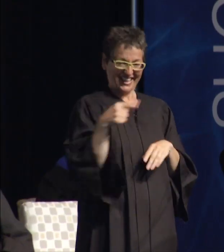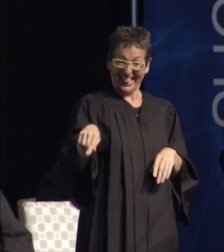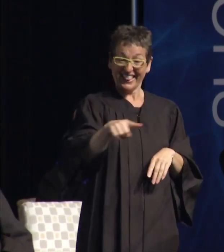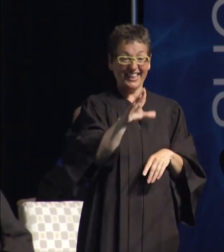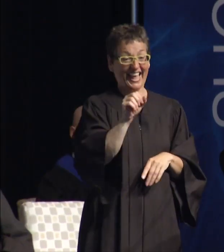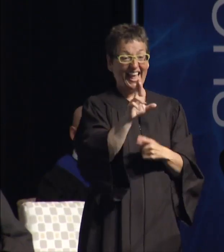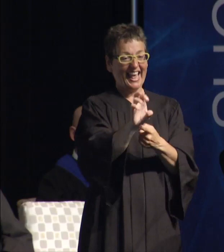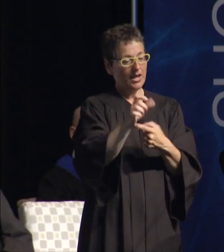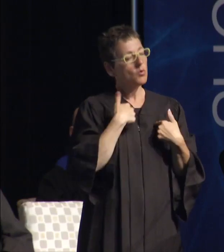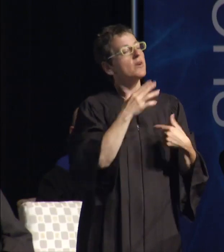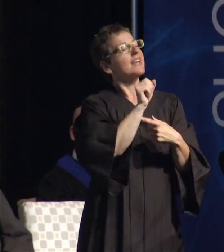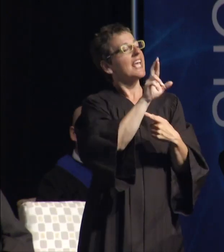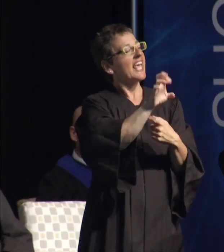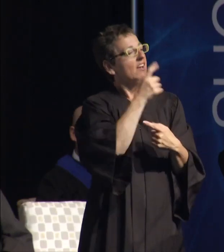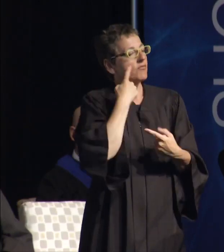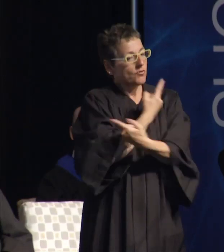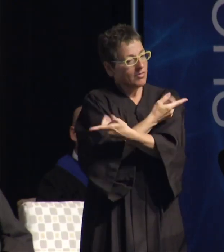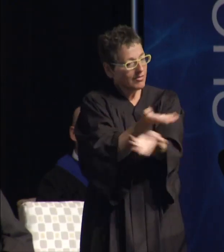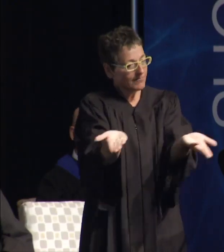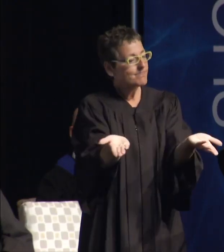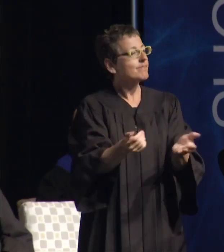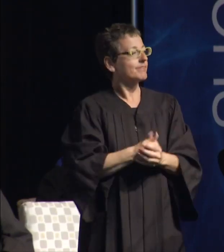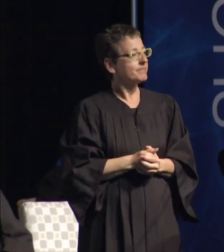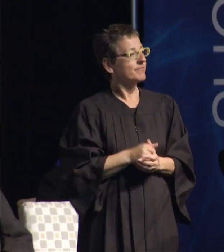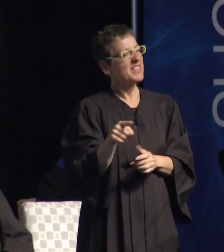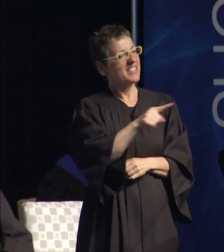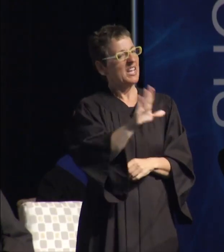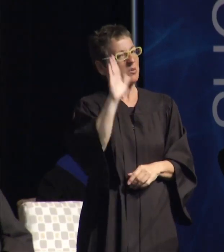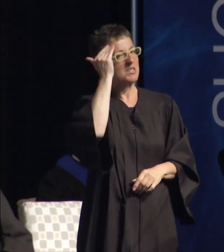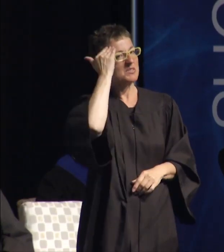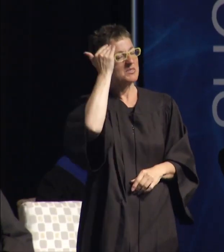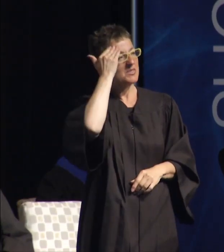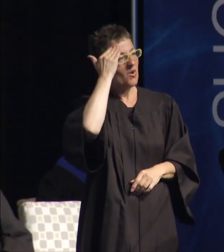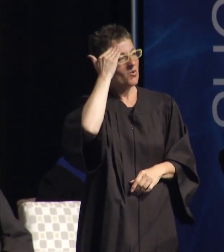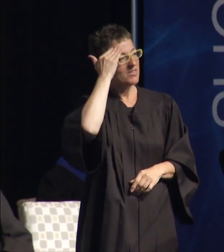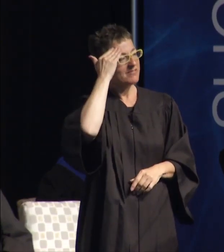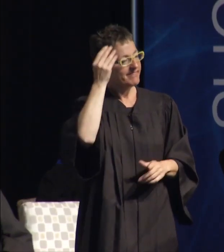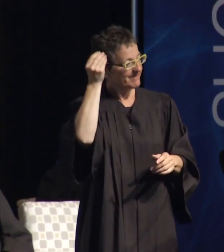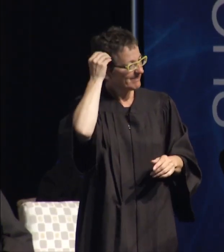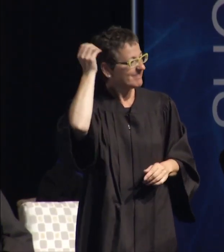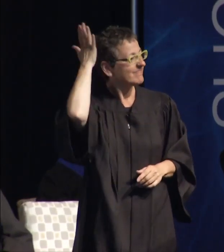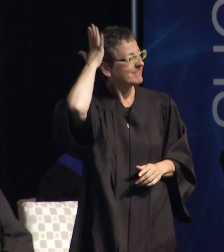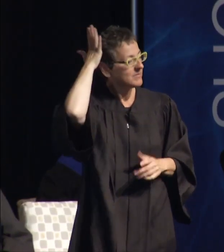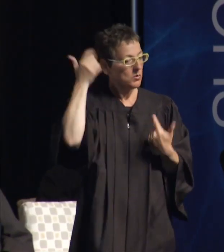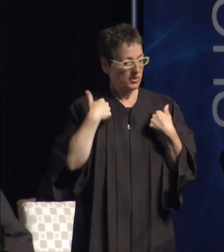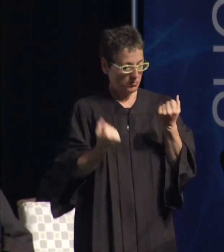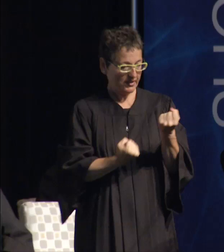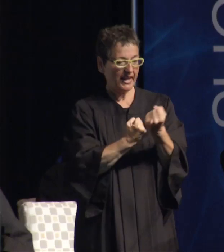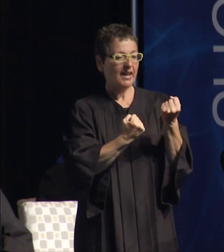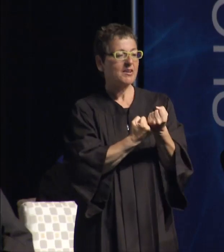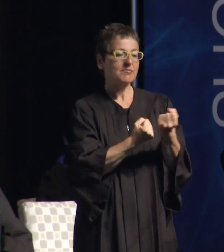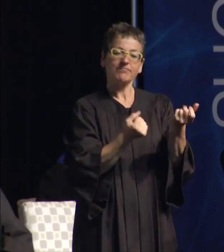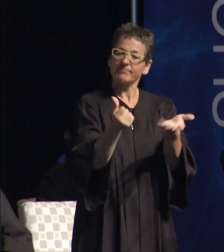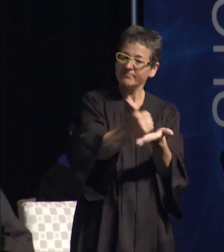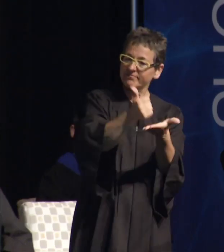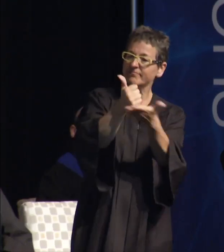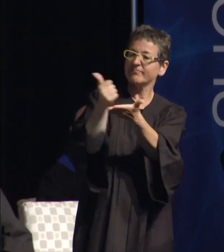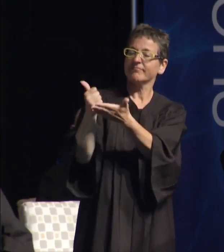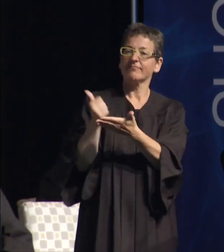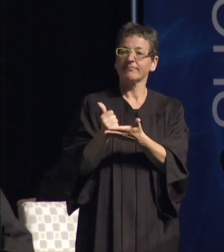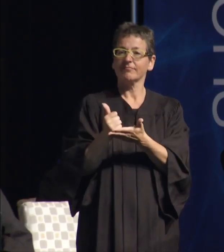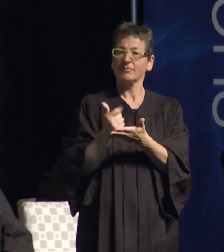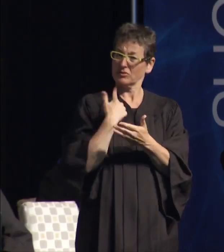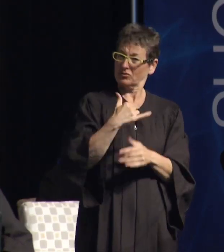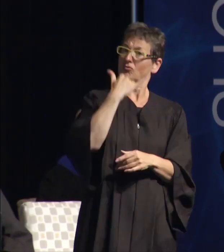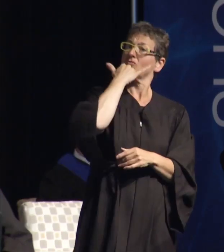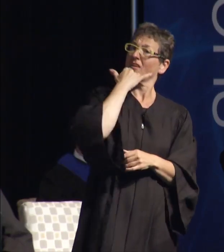we are there just for them. We will be an advocate for someone in need, and people will learn from us that there are no right or